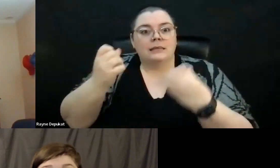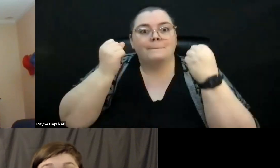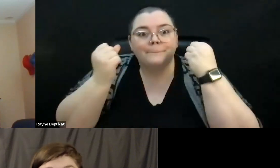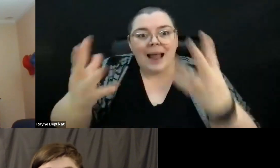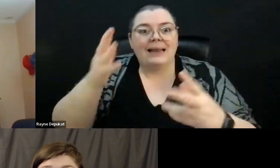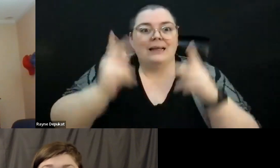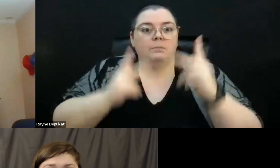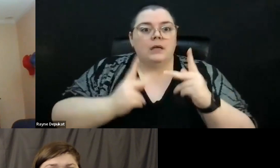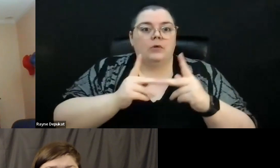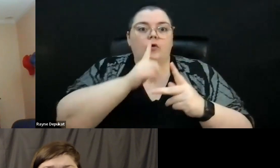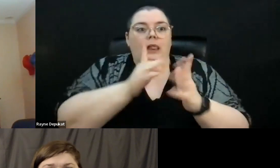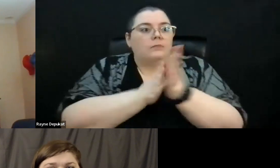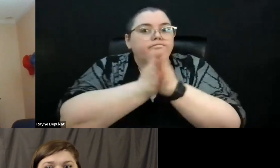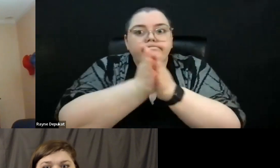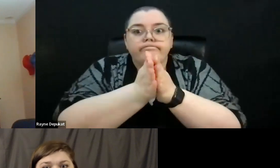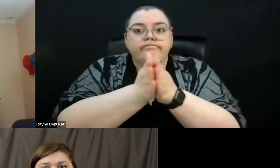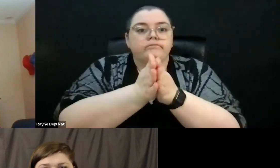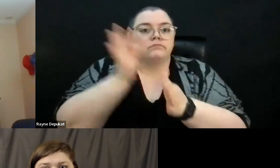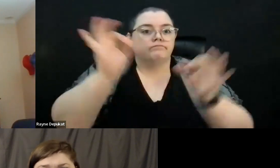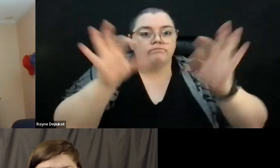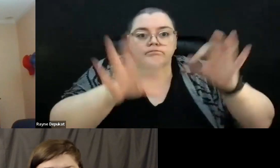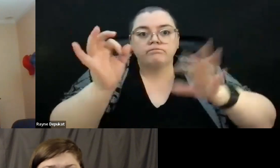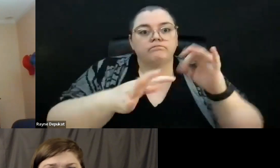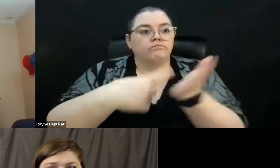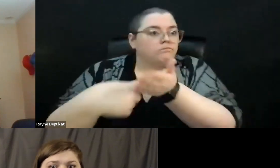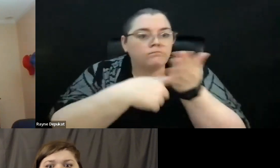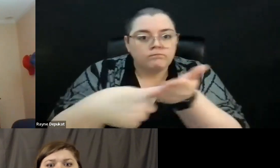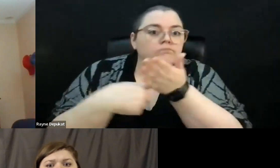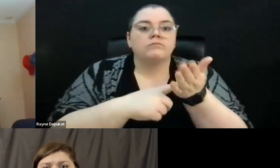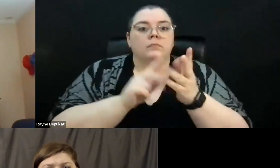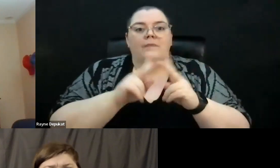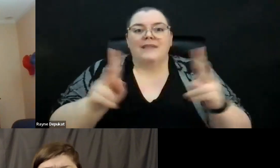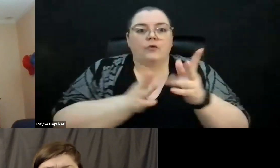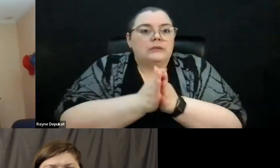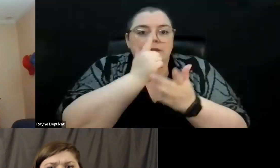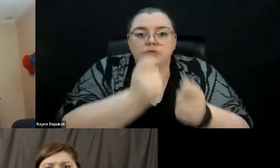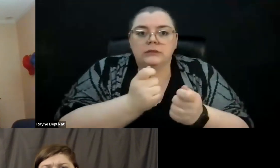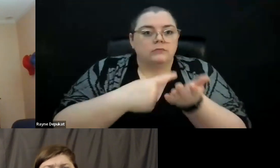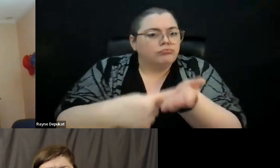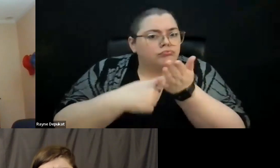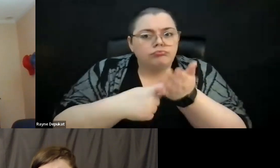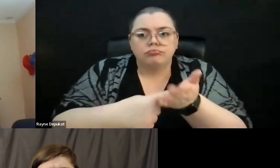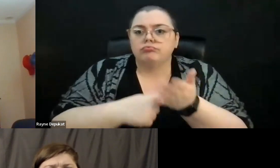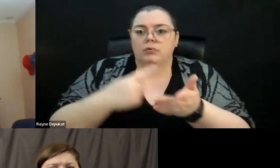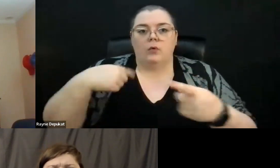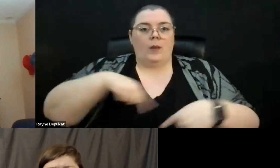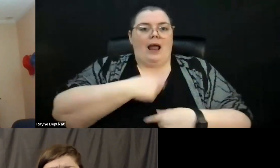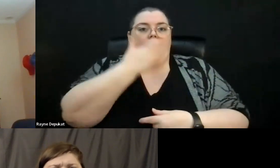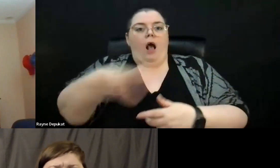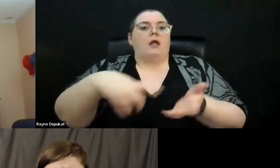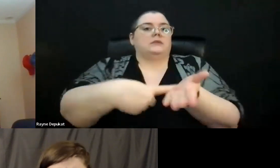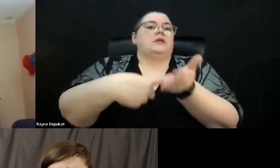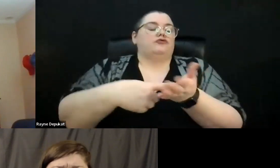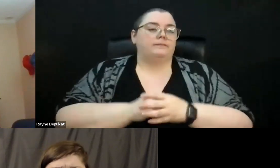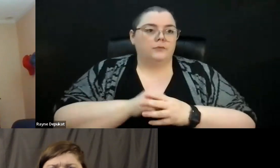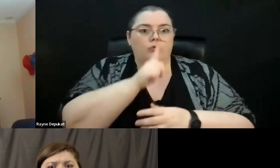a meeting, but it really turned to the discussion. The people are giving feedback and wanting to talk